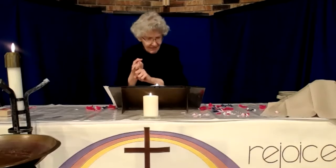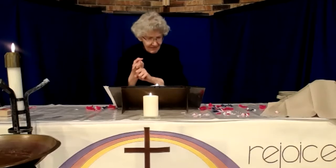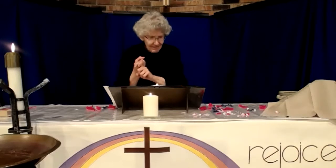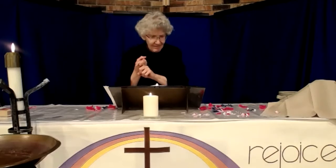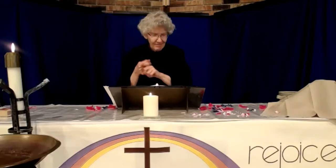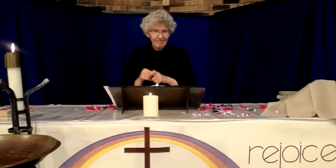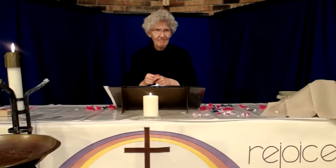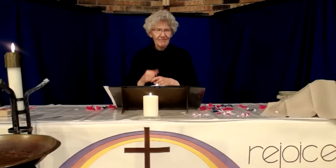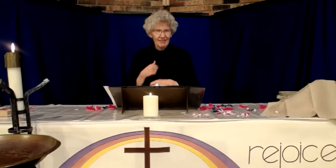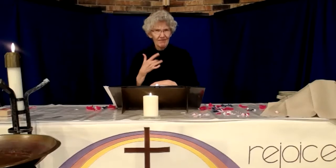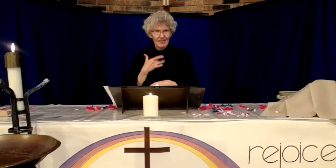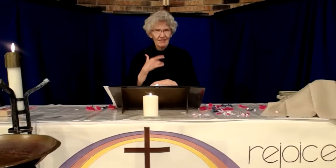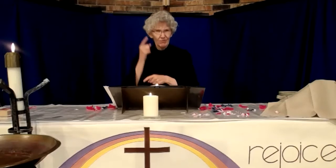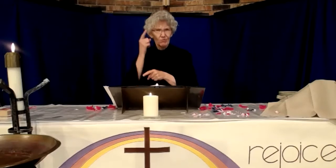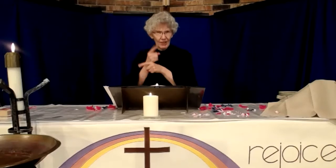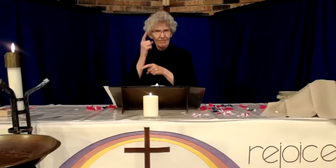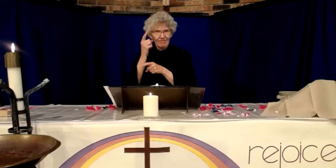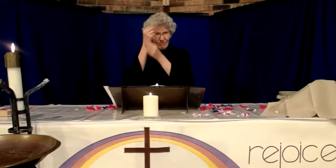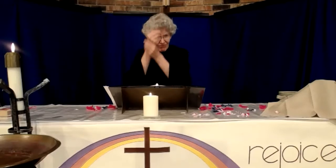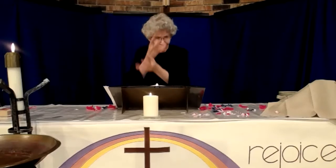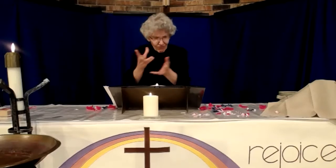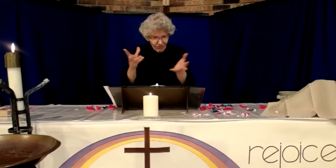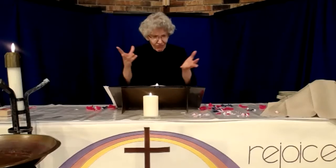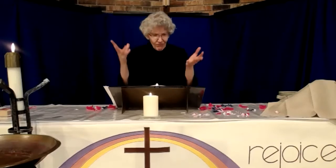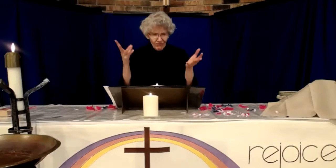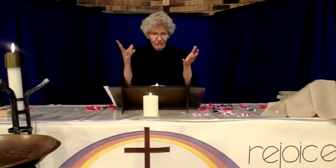Peter said, "My friends,